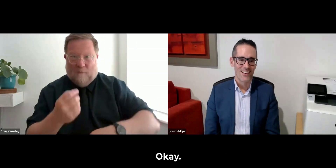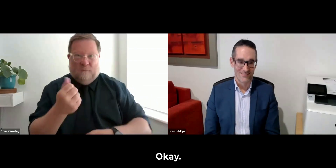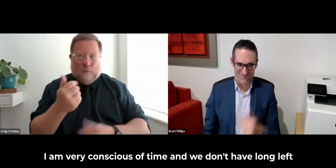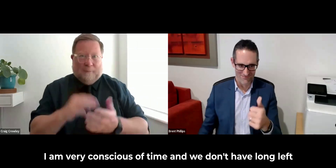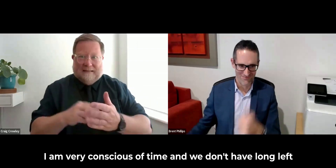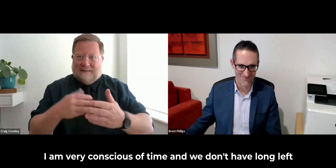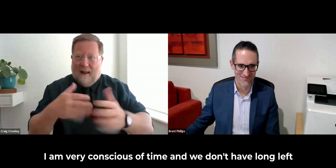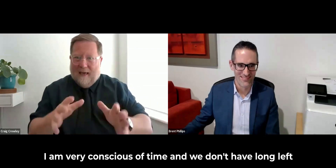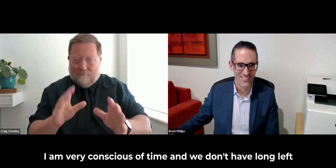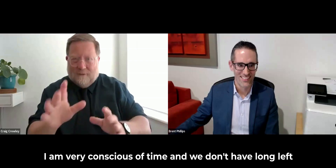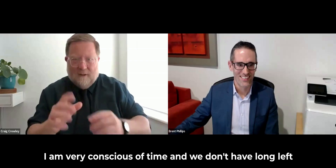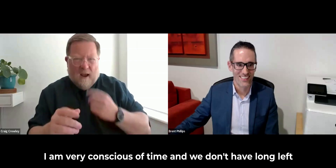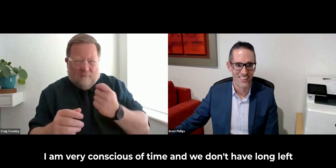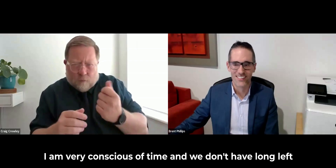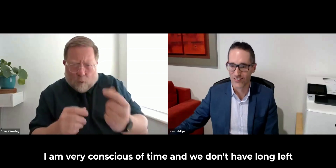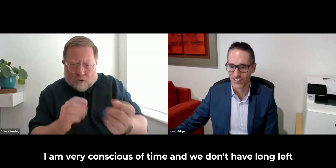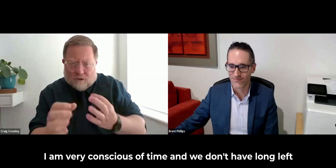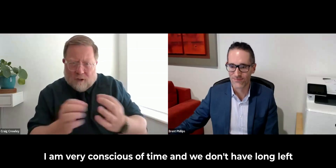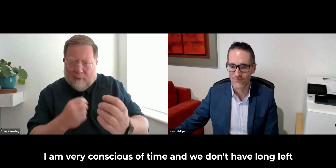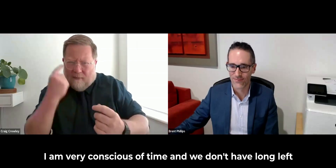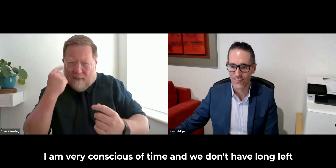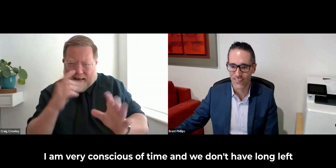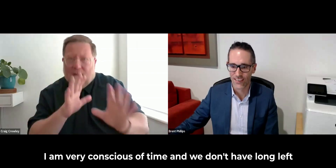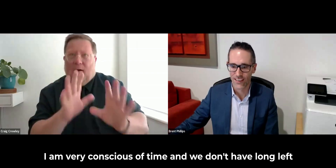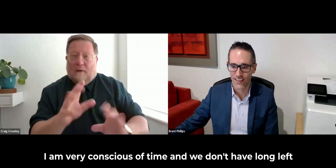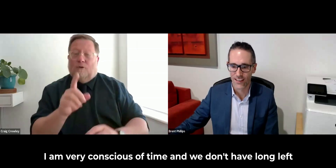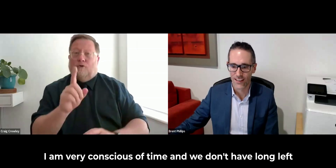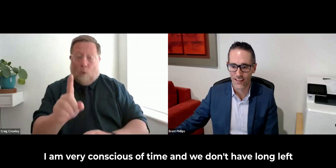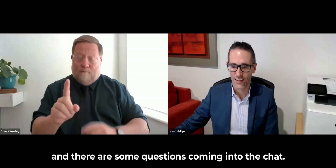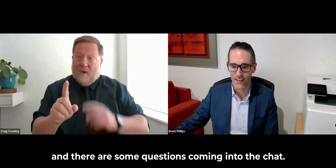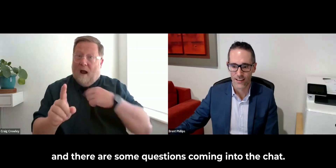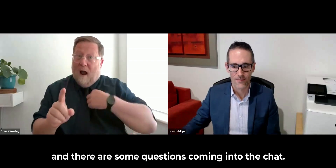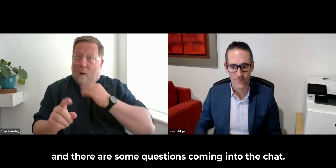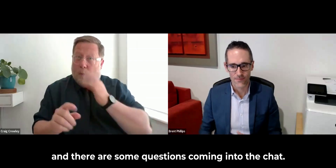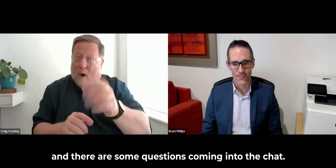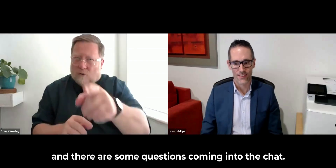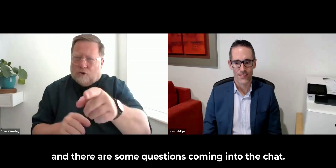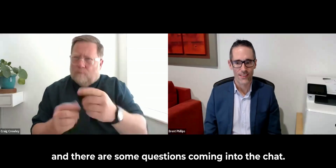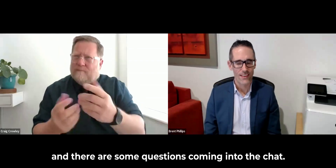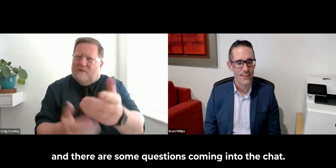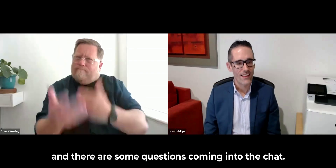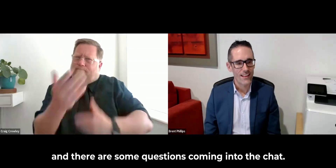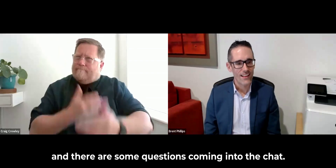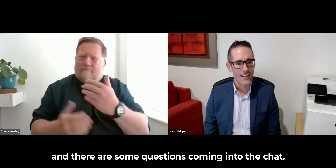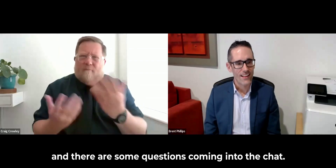Okay, I am very conscious of time and we don't have long left, and there are some questions coming into the chat.